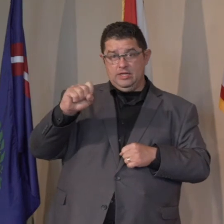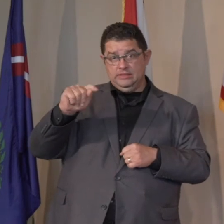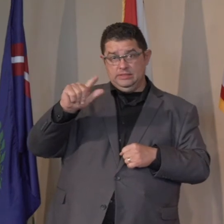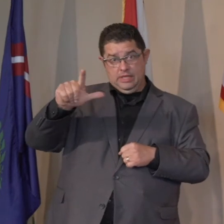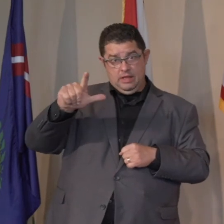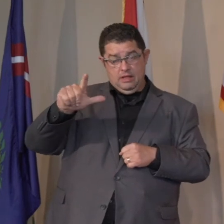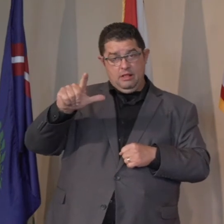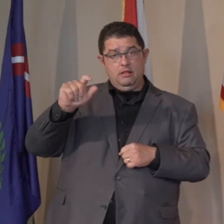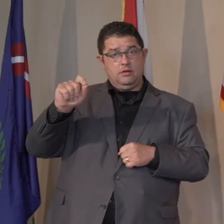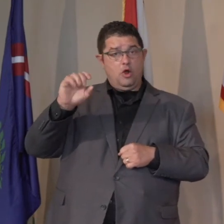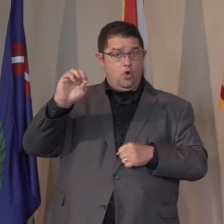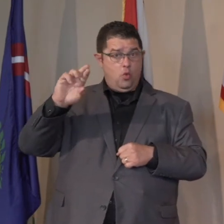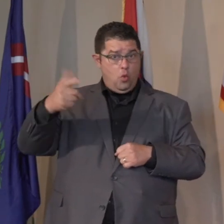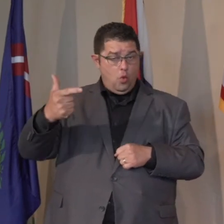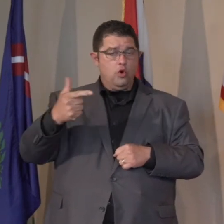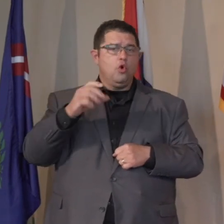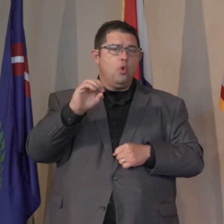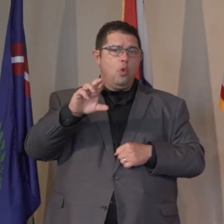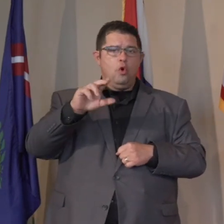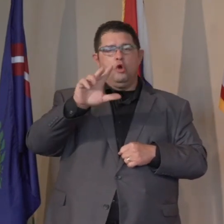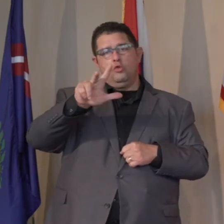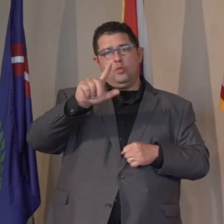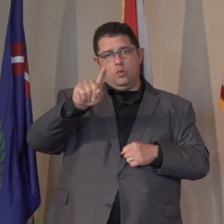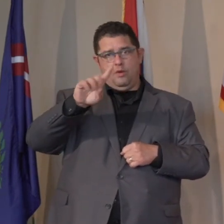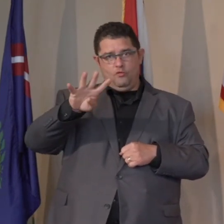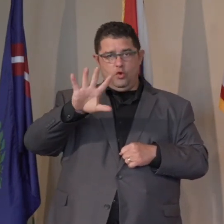carestlhealth.org or call